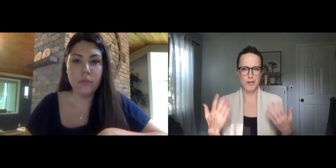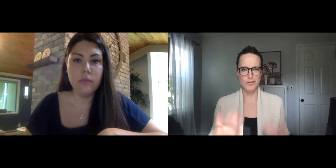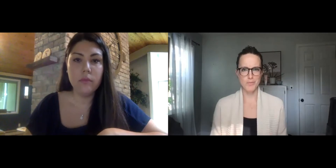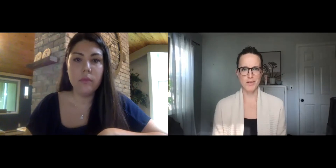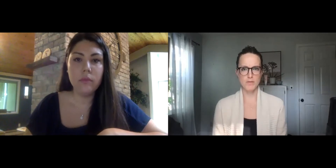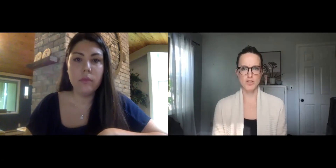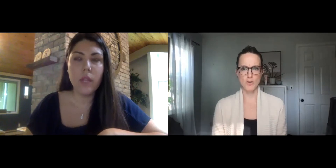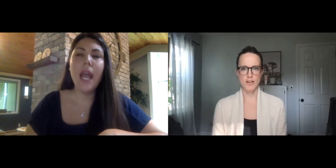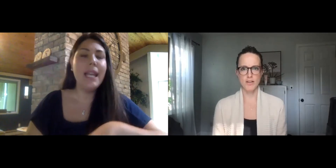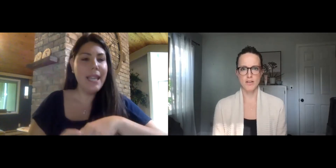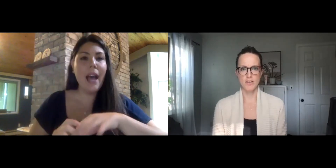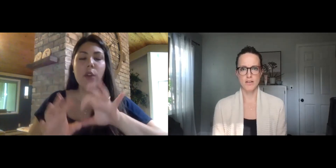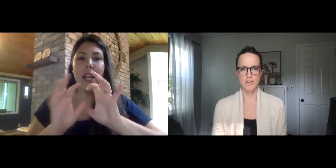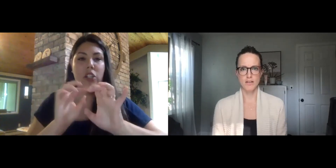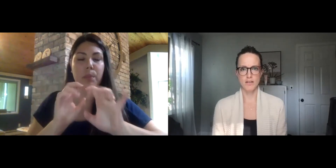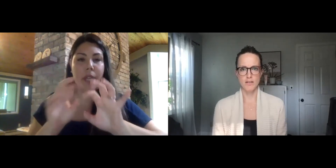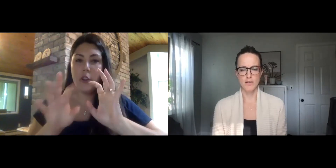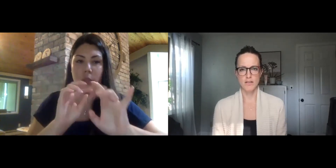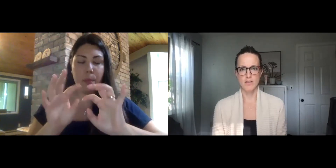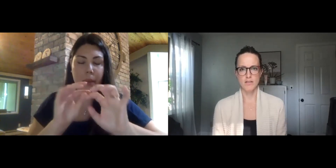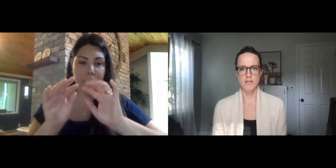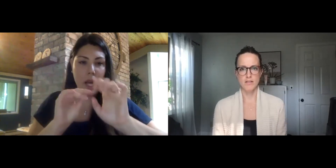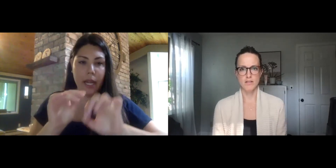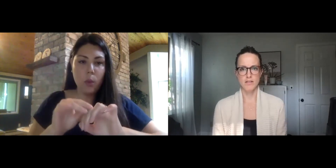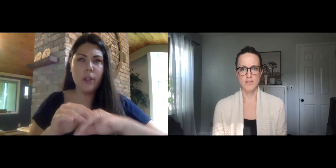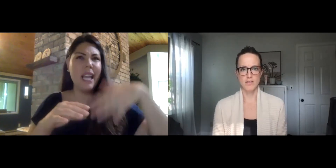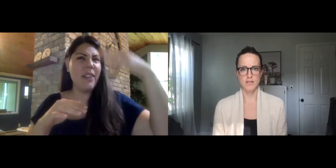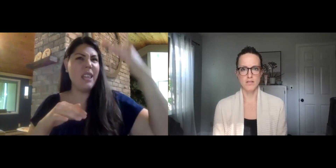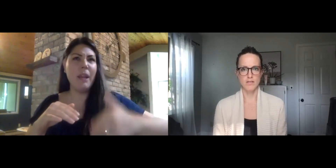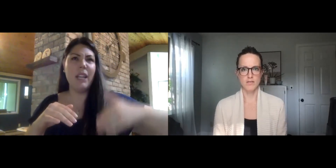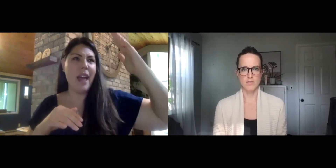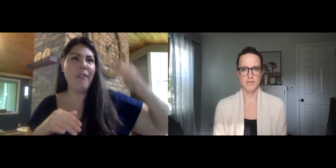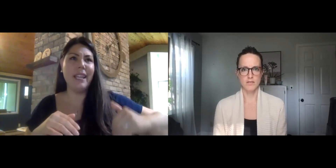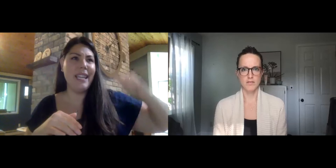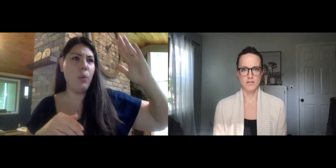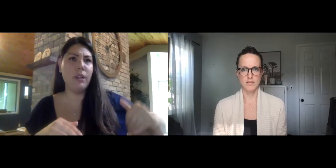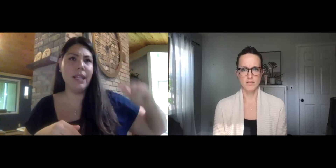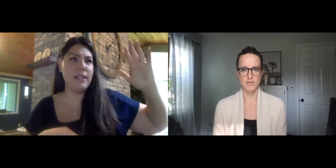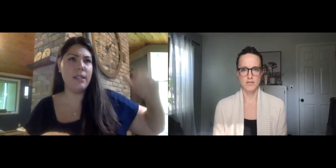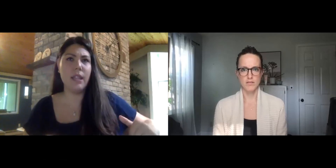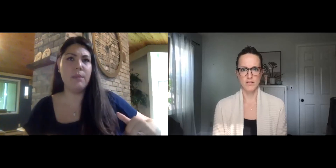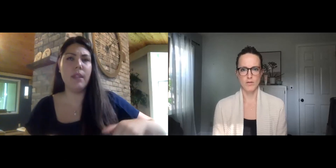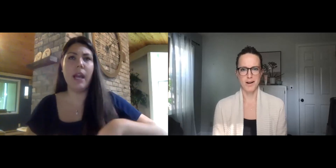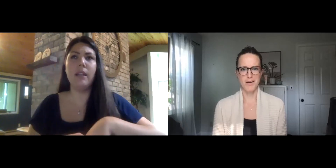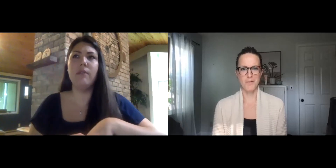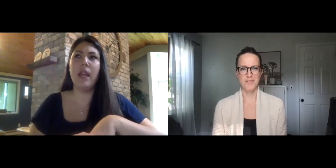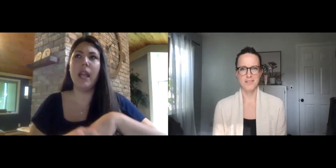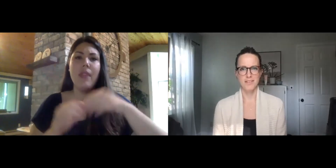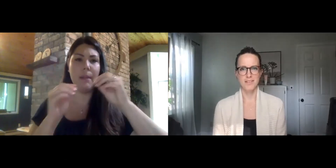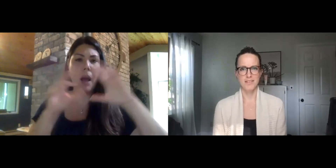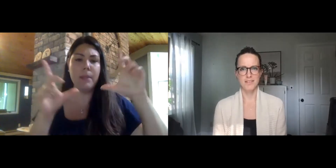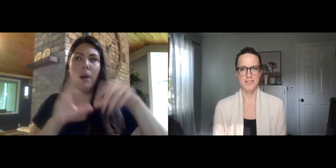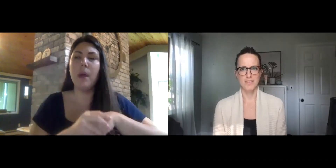have a video or something of somebody showing. Yeah, you kind of you just plug in the words. I think they might even have like keyword lists and themes and that kind of thing,